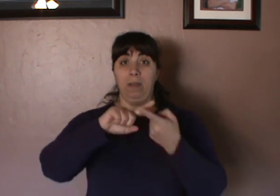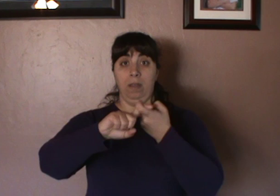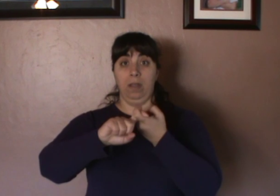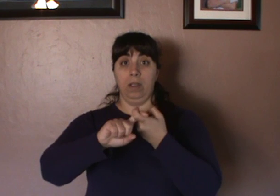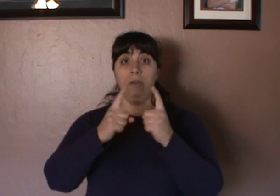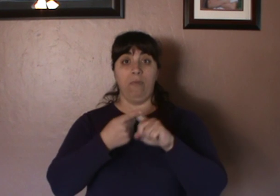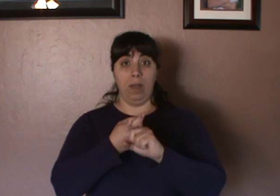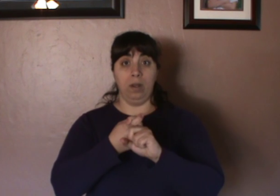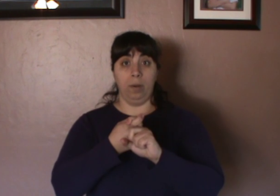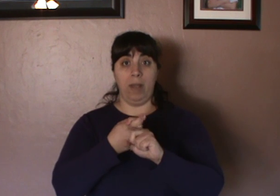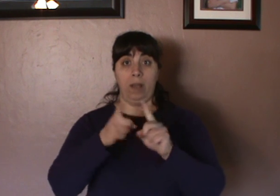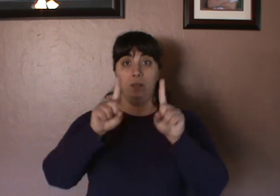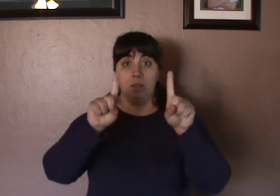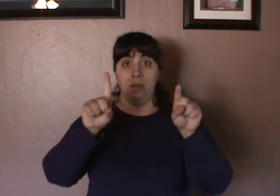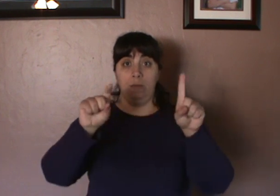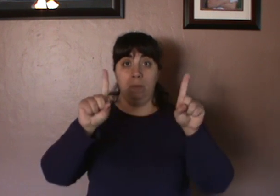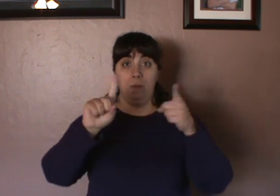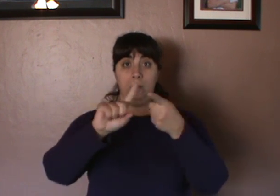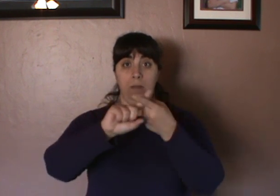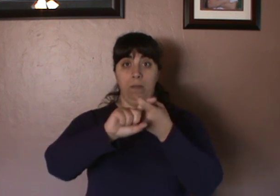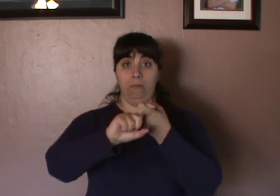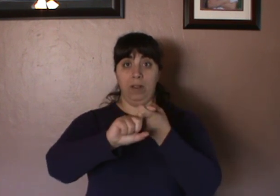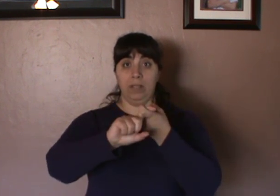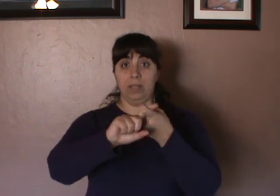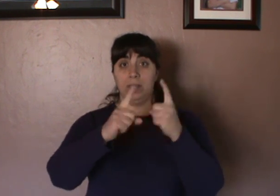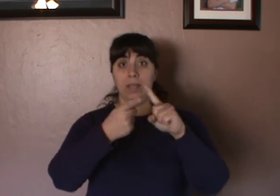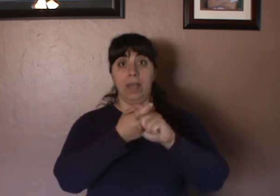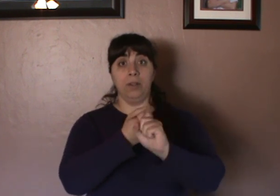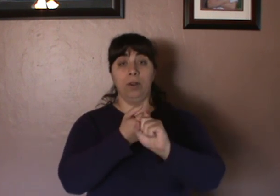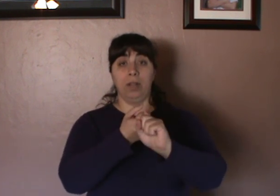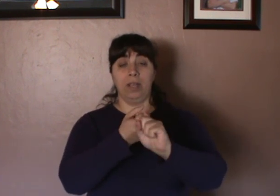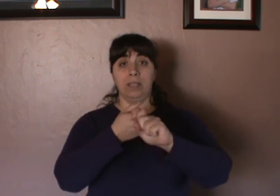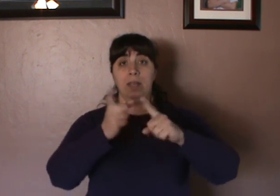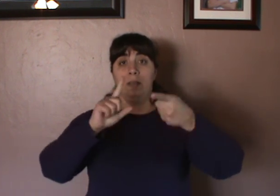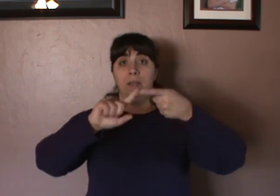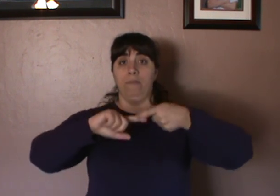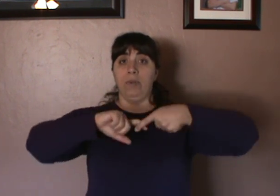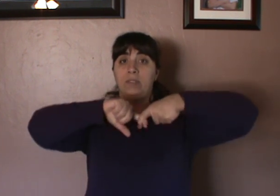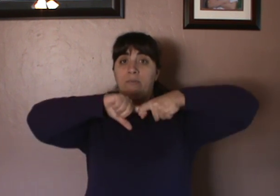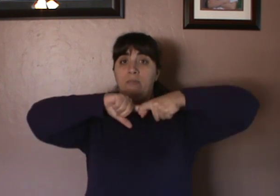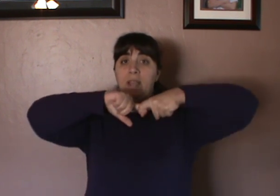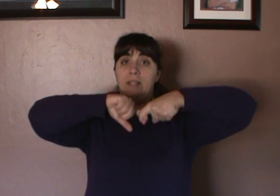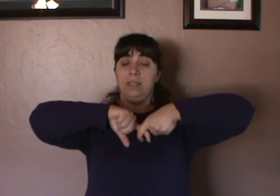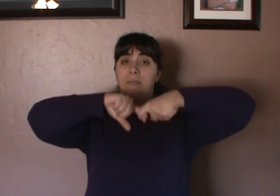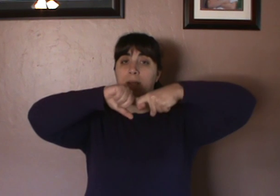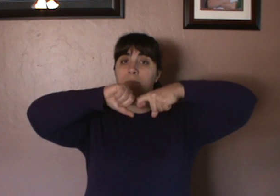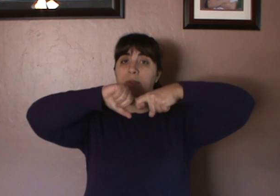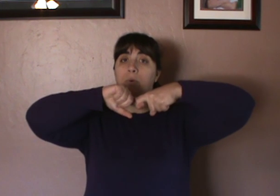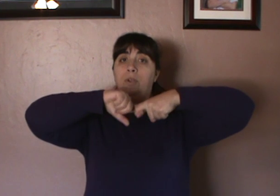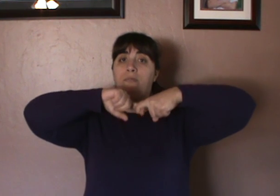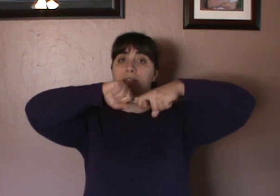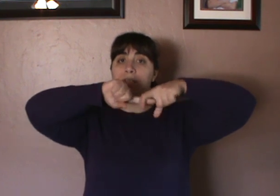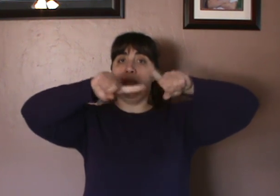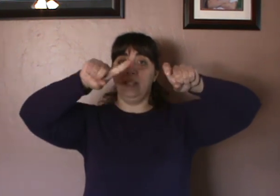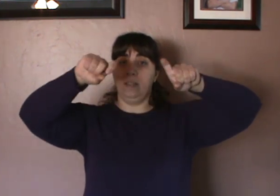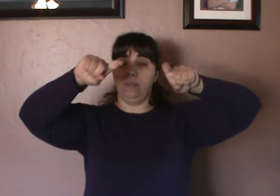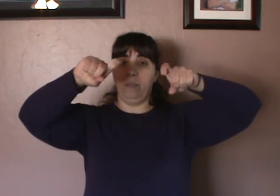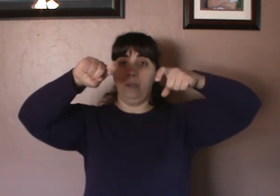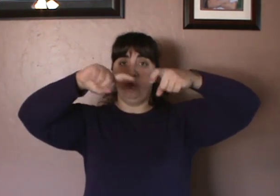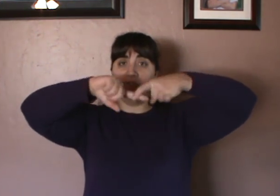I'm your friend or pal, so friends stick together, or you guys if you guys were friends, sometimes we hold our friends' hands by just